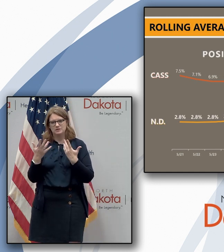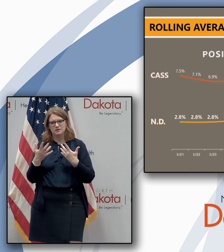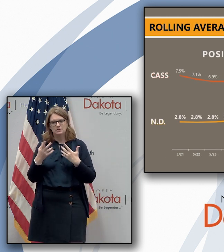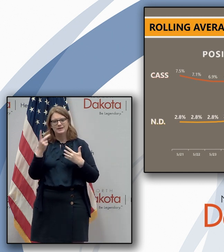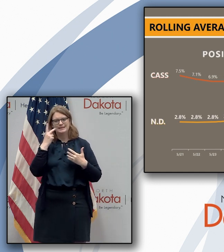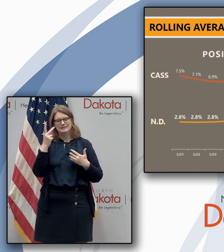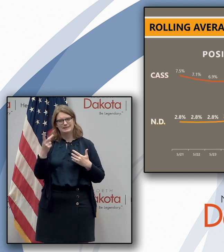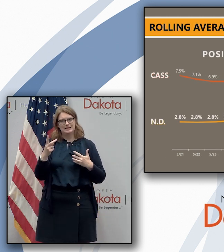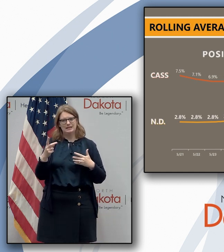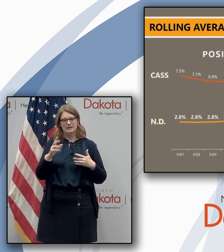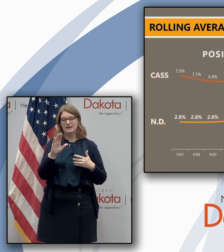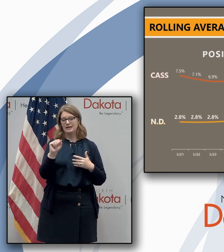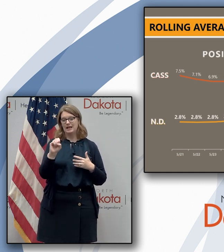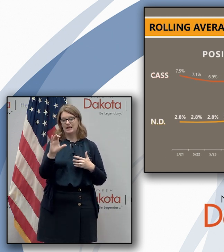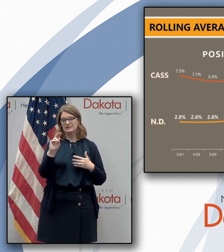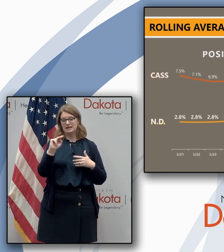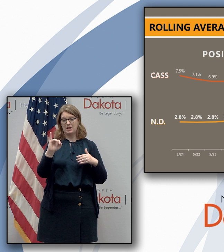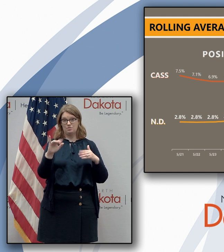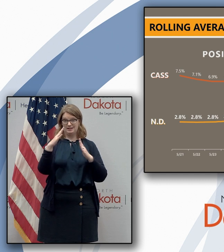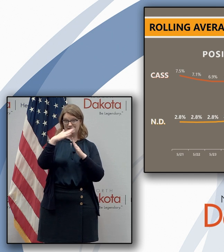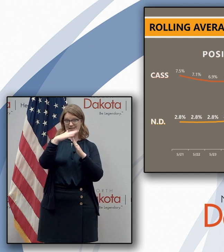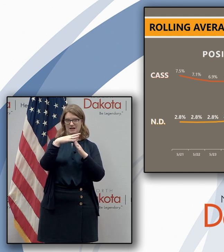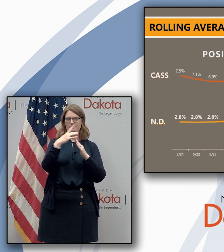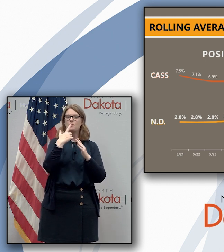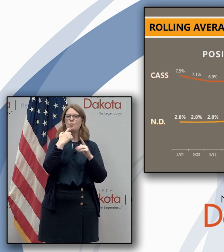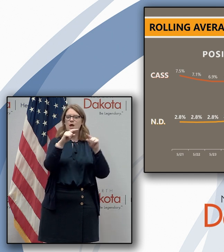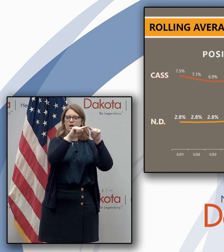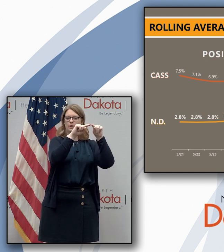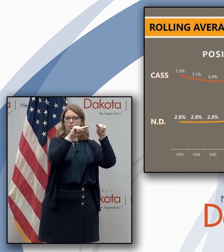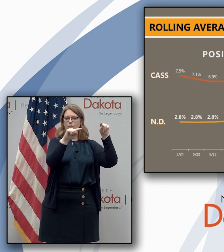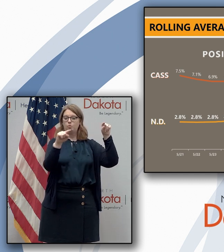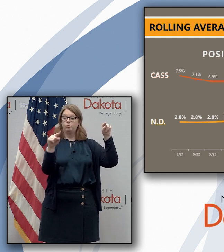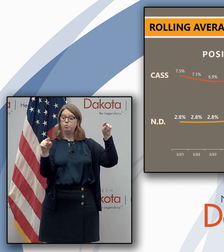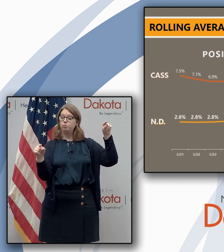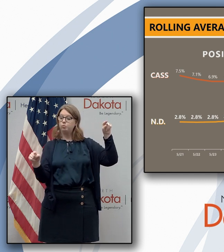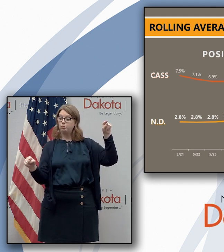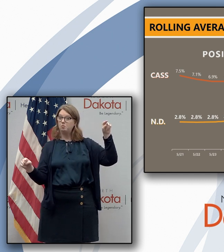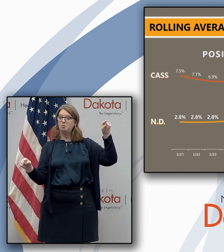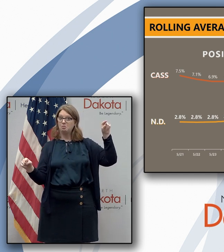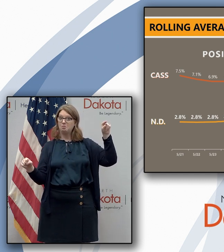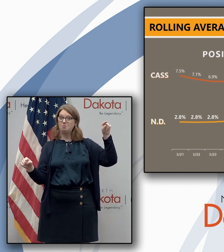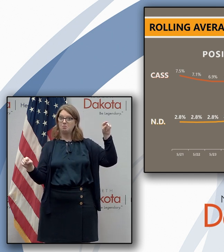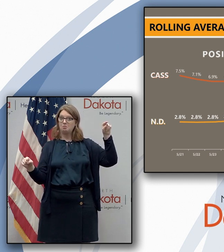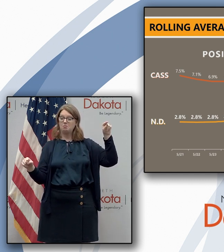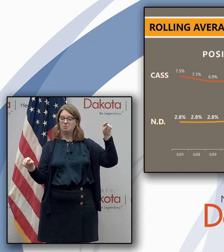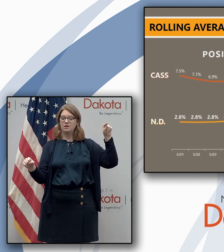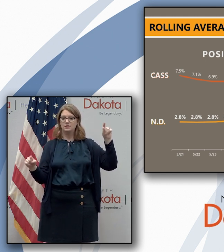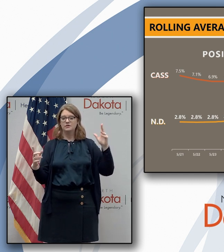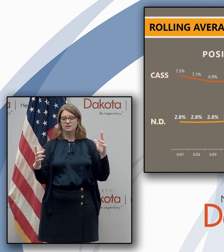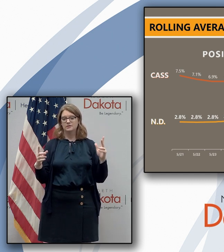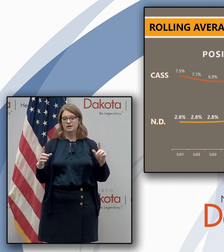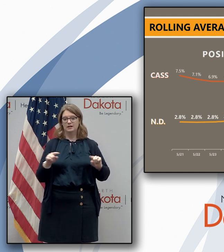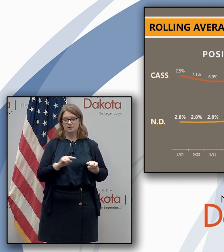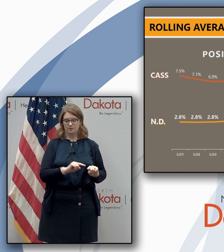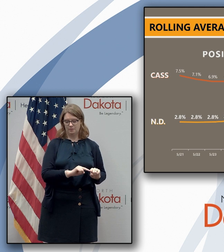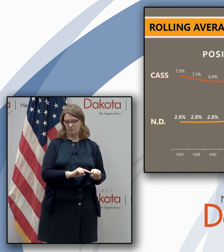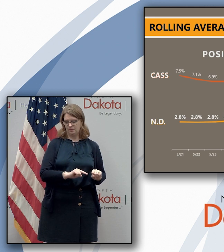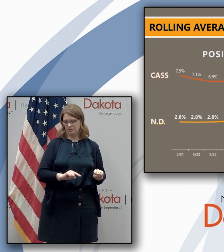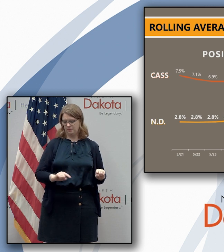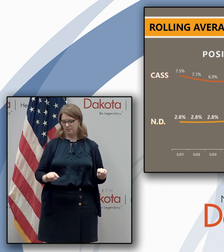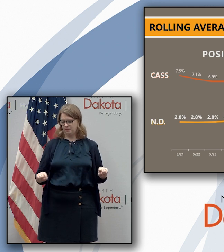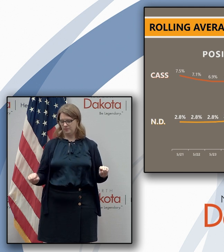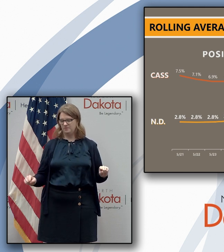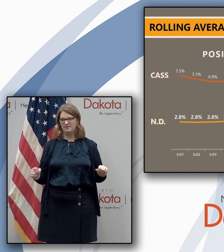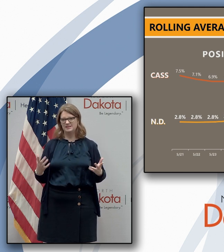can see that Cass County in the top really coming down nicely, and as the state trending down. This is the rolling last